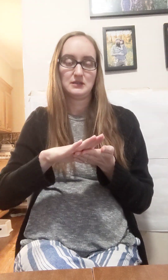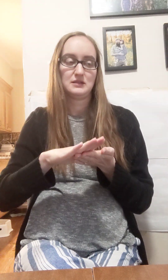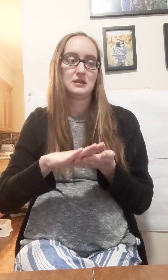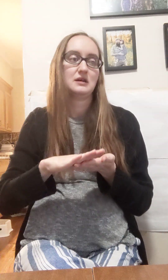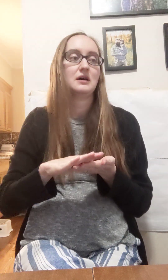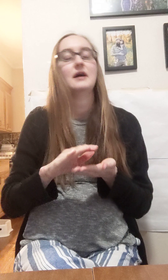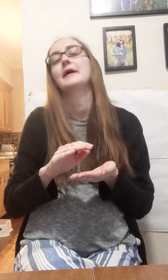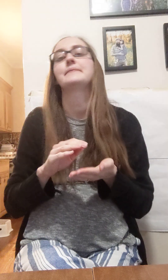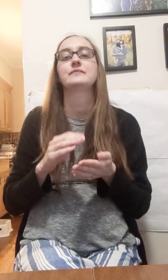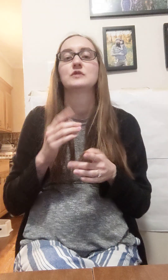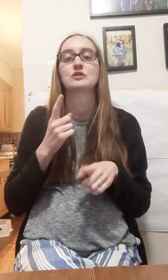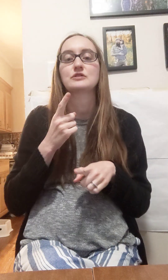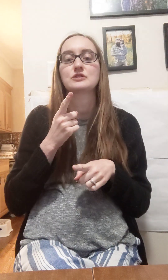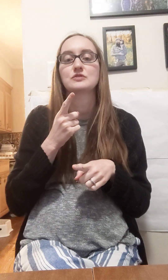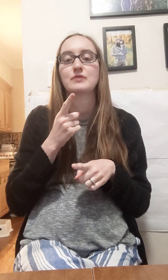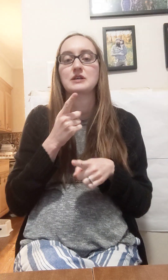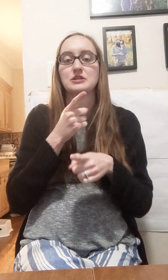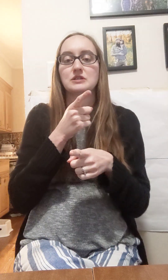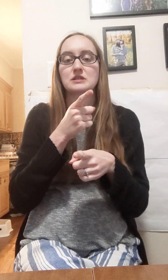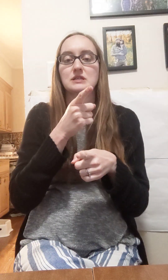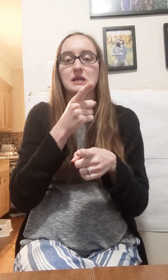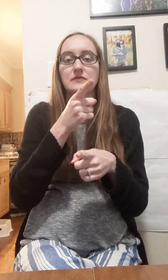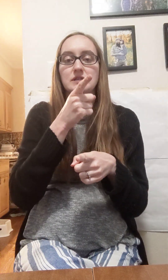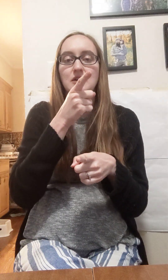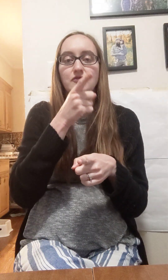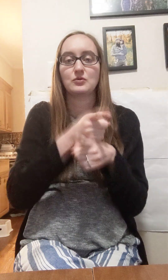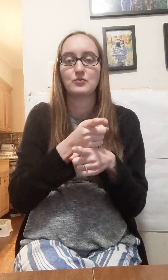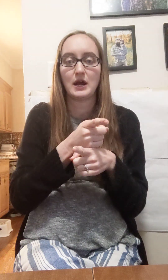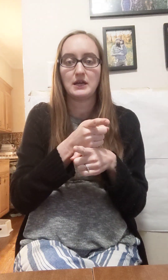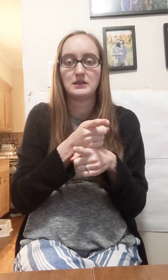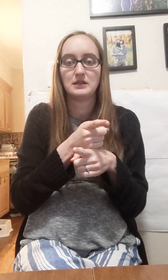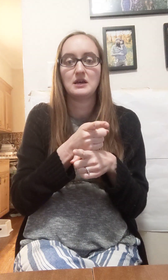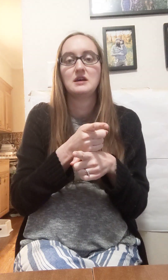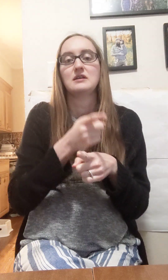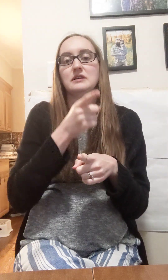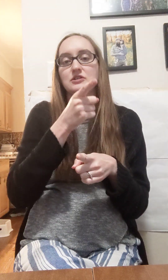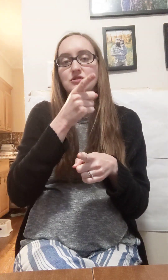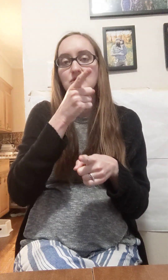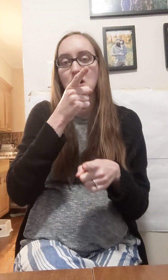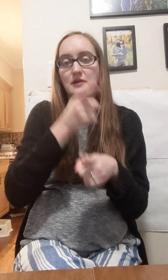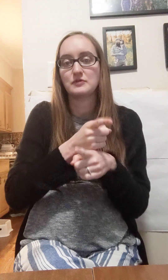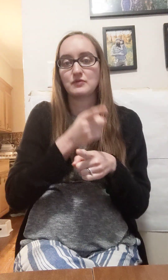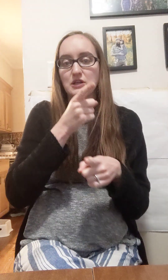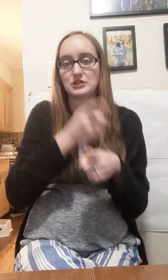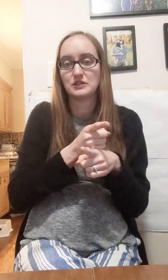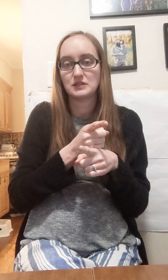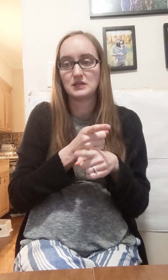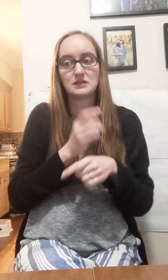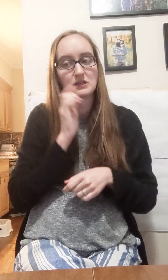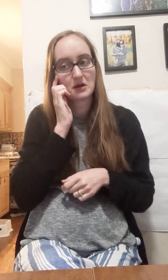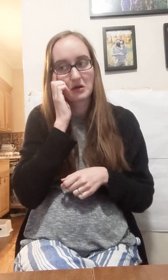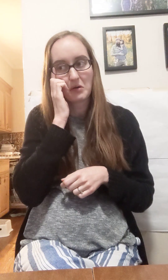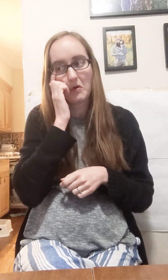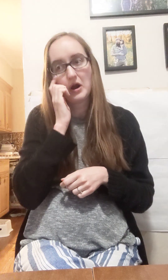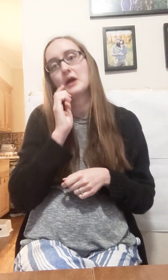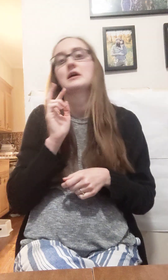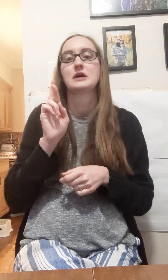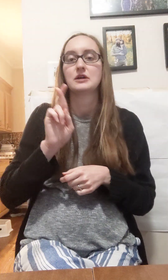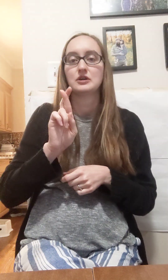righteousness. You can also do righteousness like the sign for right, like 2 times righteousness, or you